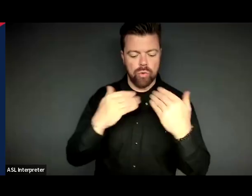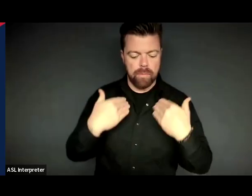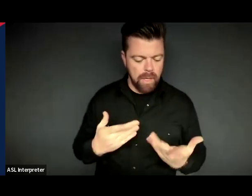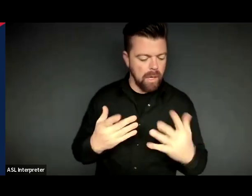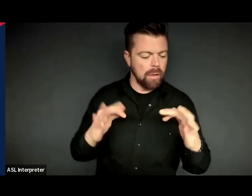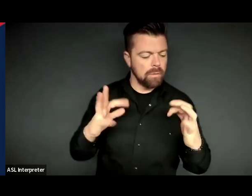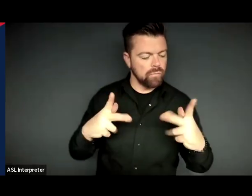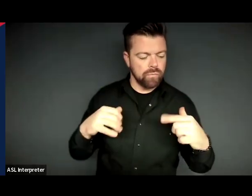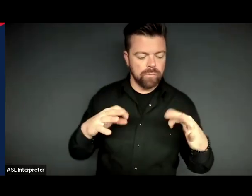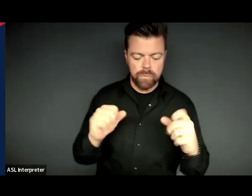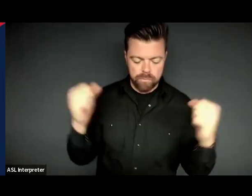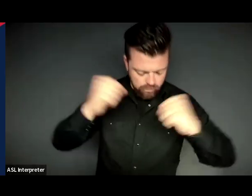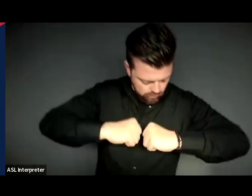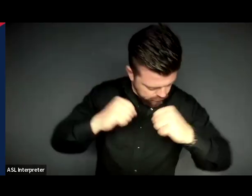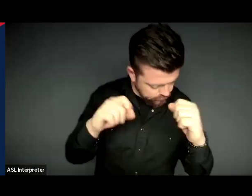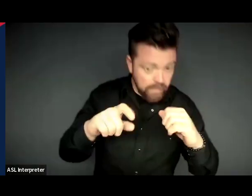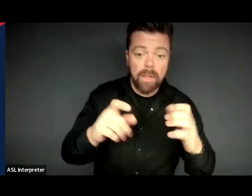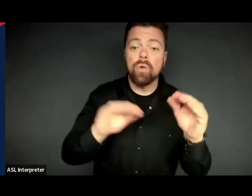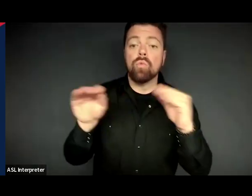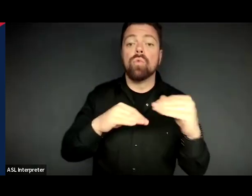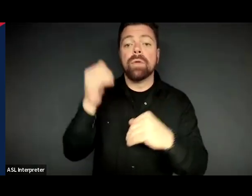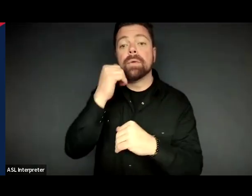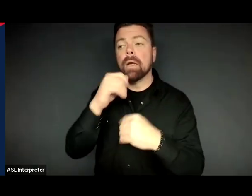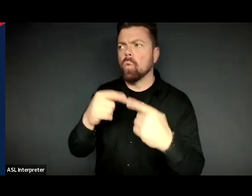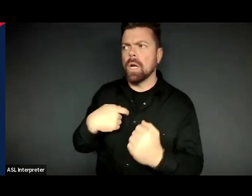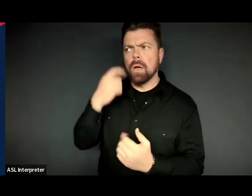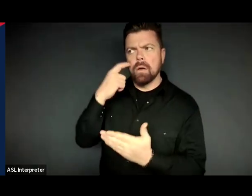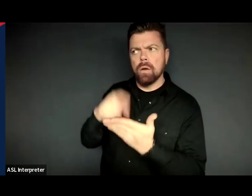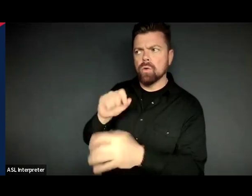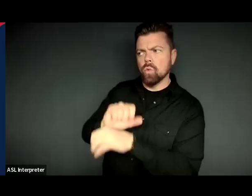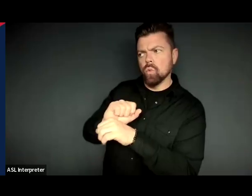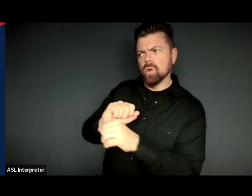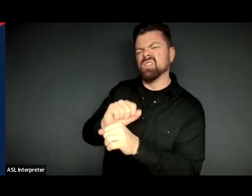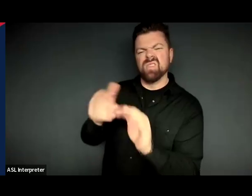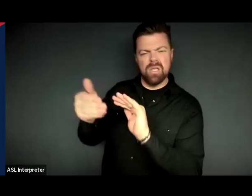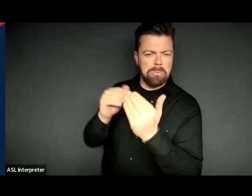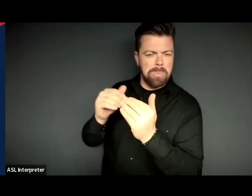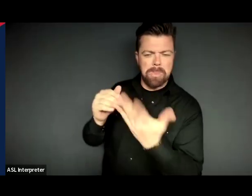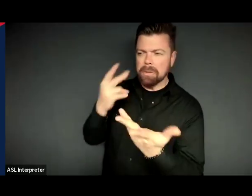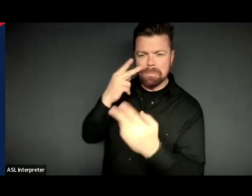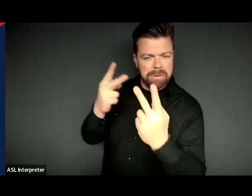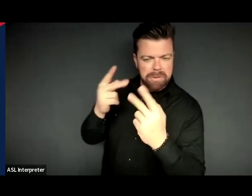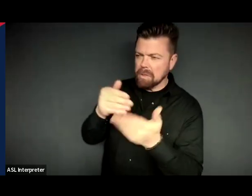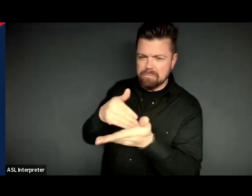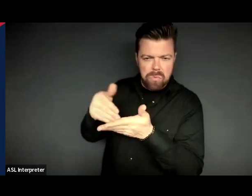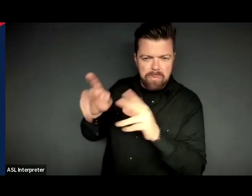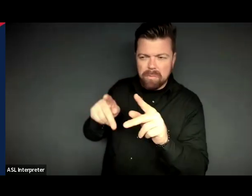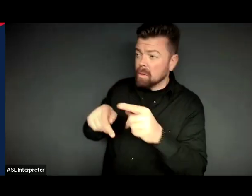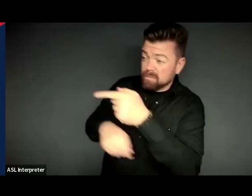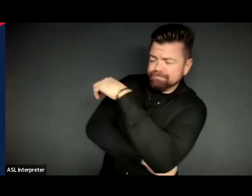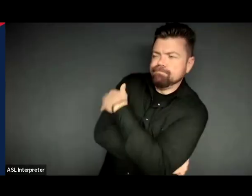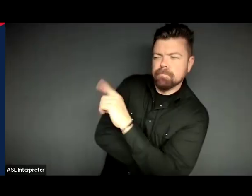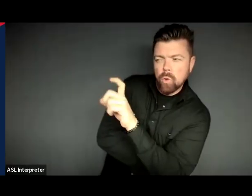day. And that's one of the things that I see with working with people in the community. I'll say, do you do your stretching? Some people